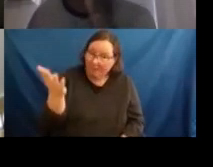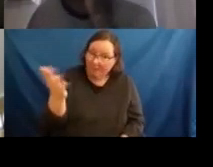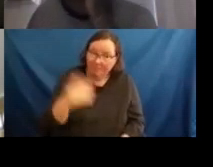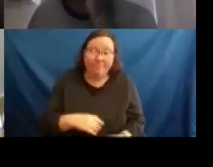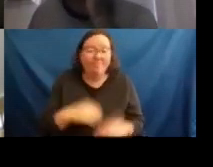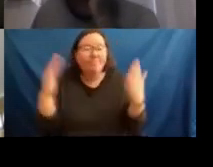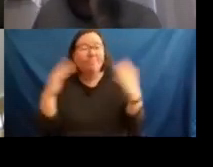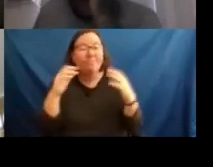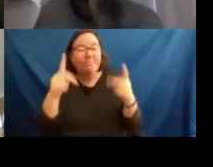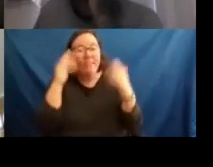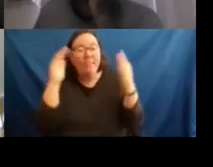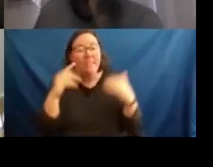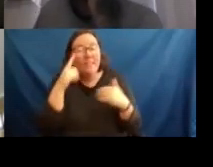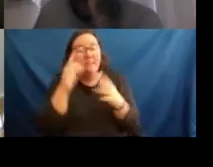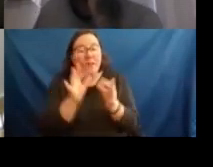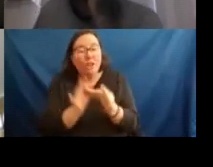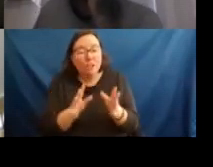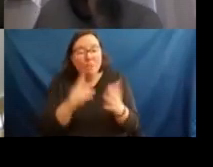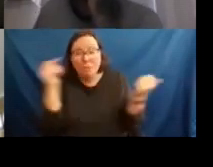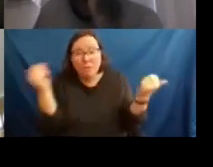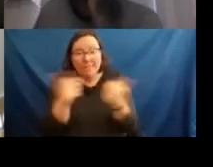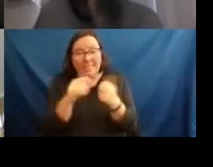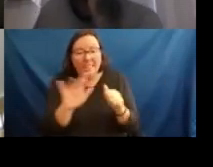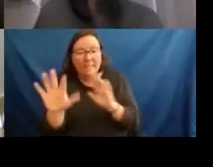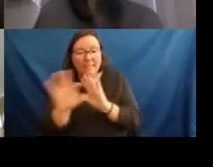So for interpreters, you can pen